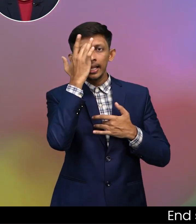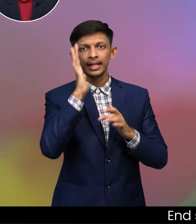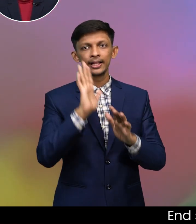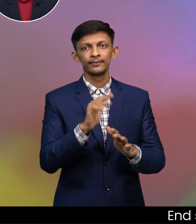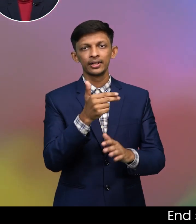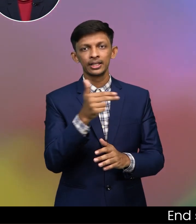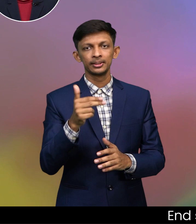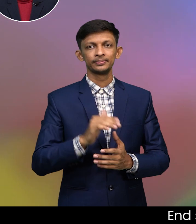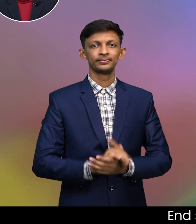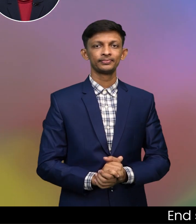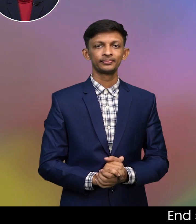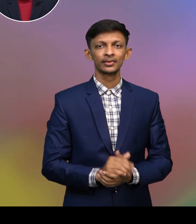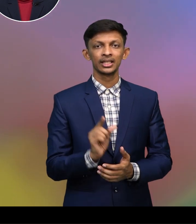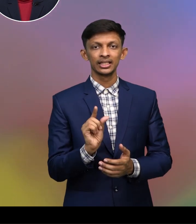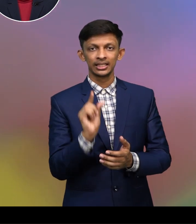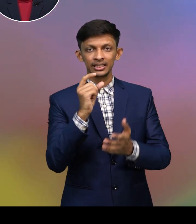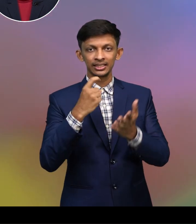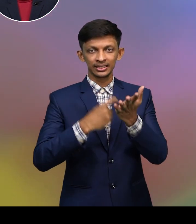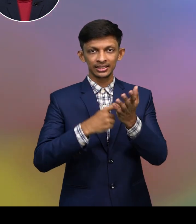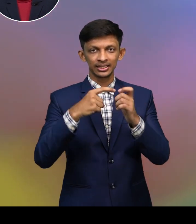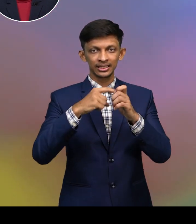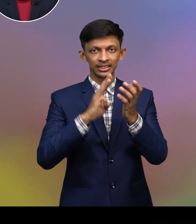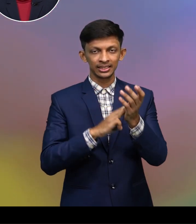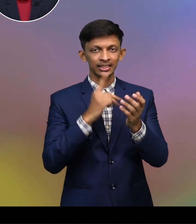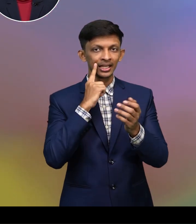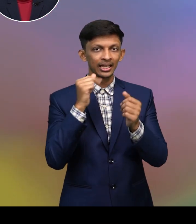Loop of Henle.